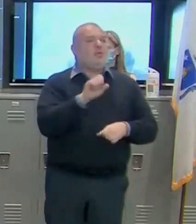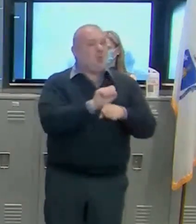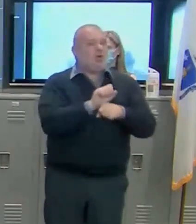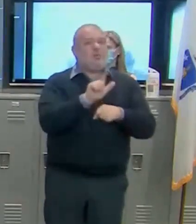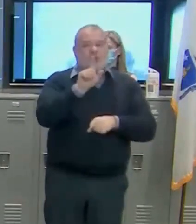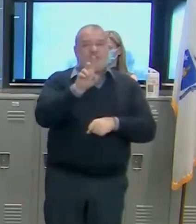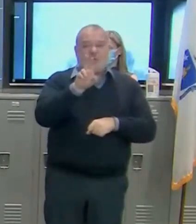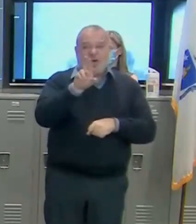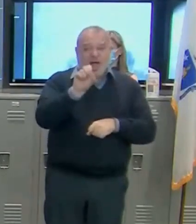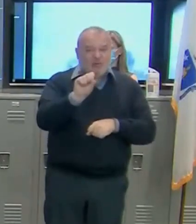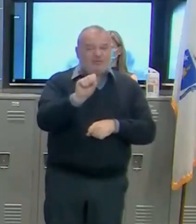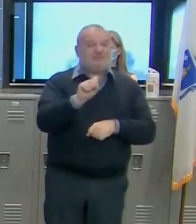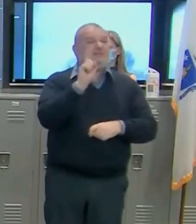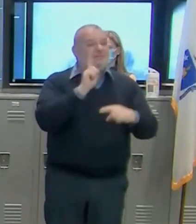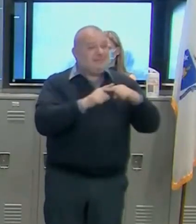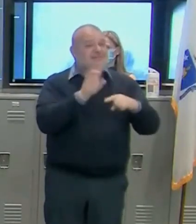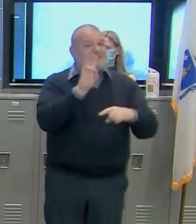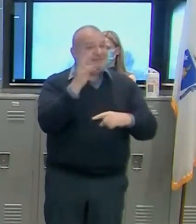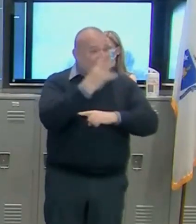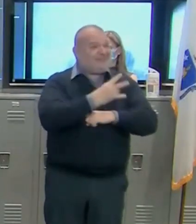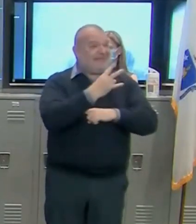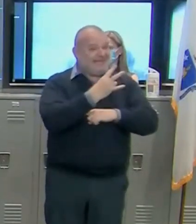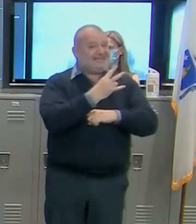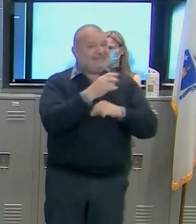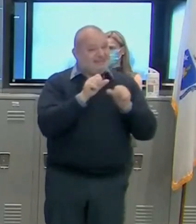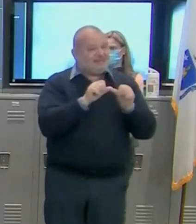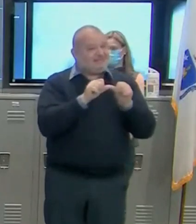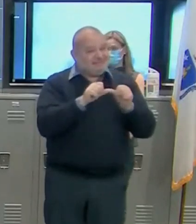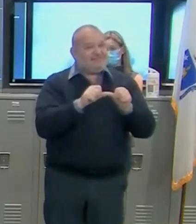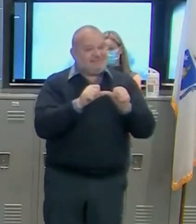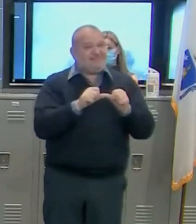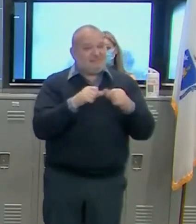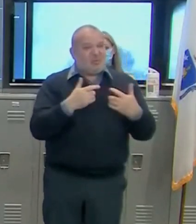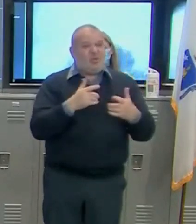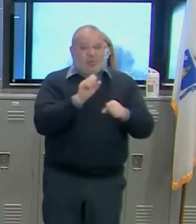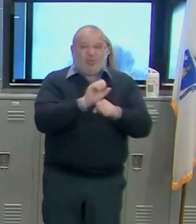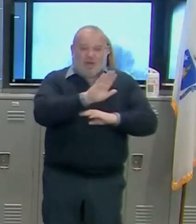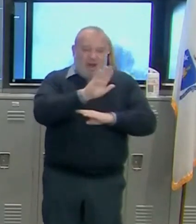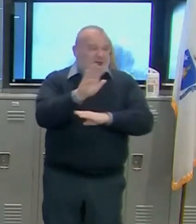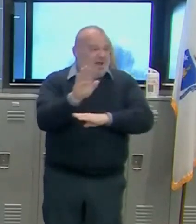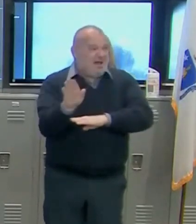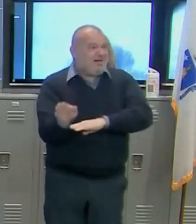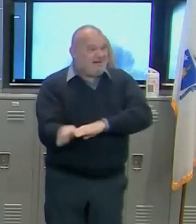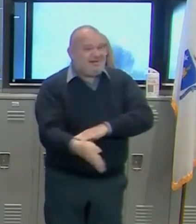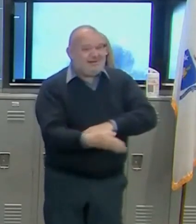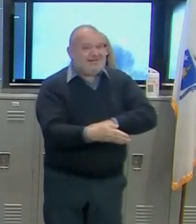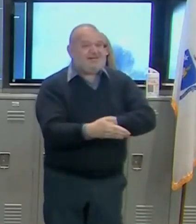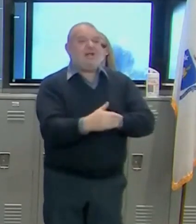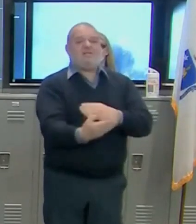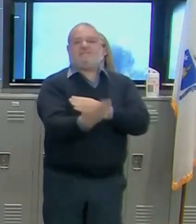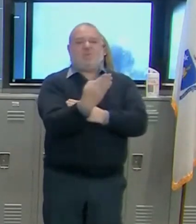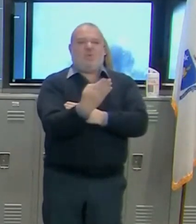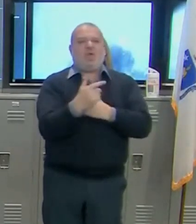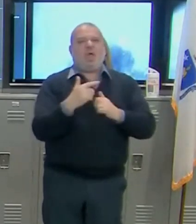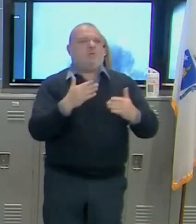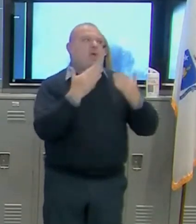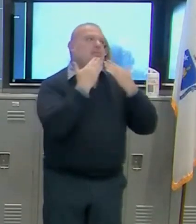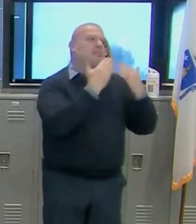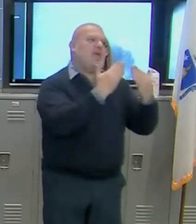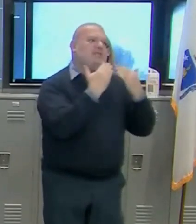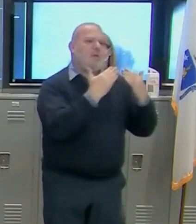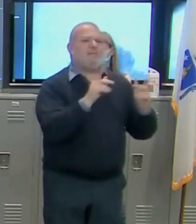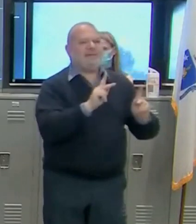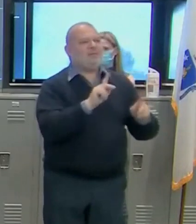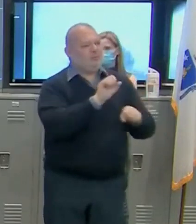move, and they've got to keep at it over the course of the day, night, and into tomorrow. Thank you to all of